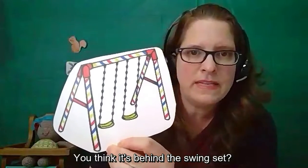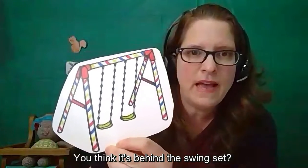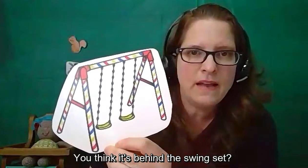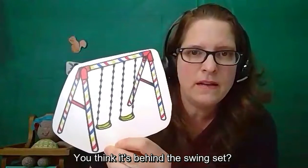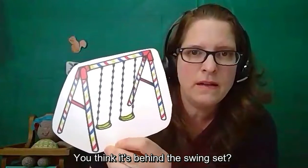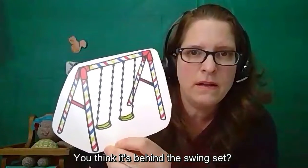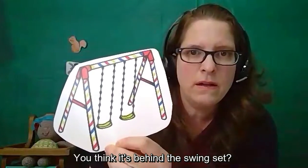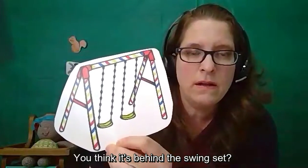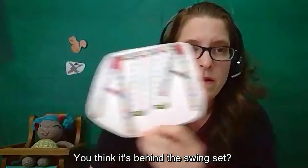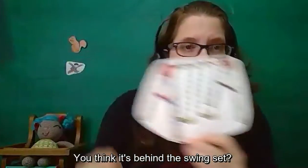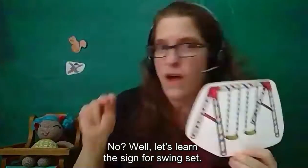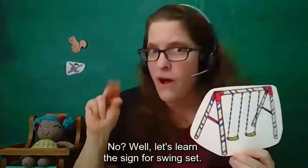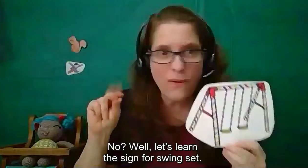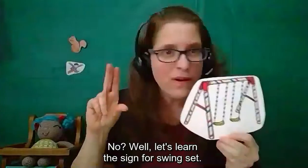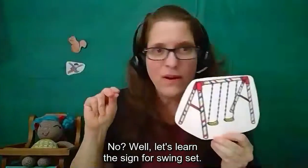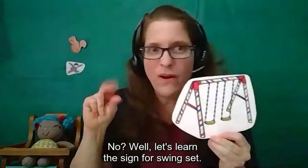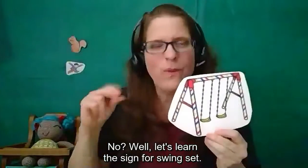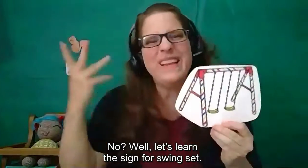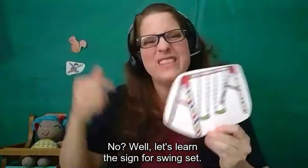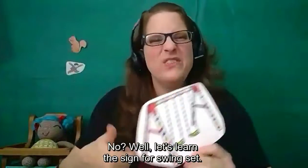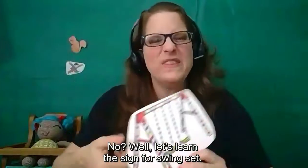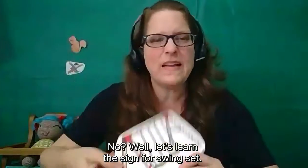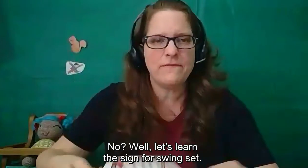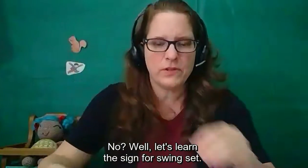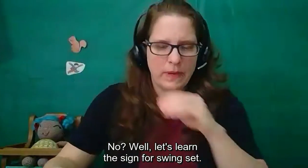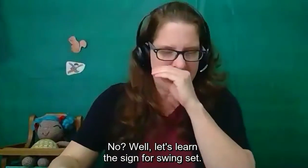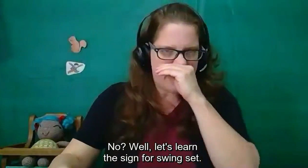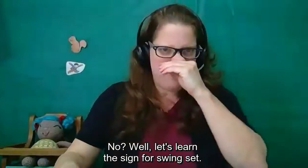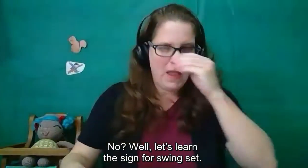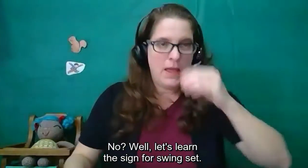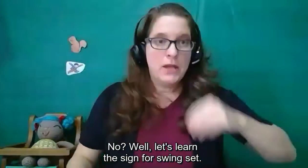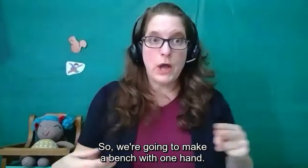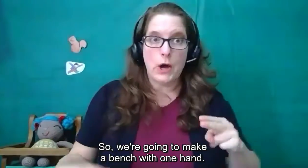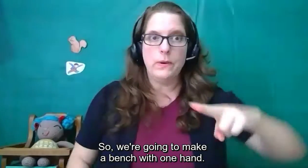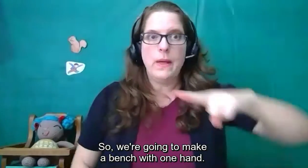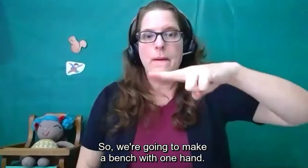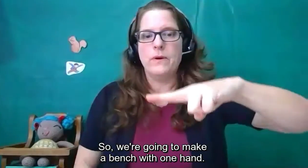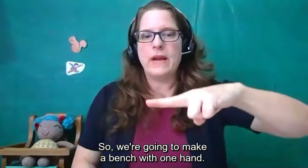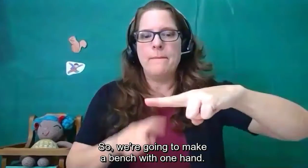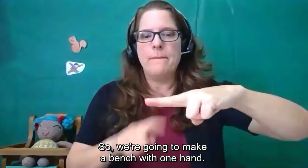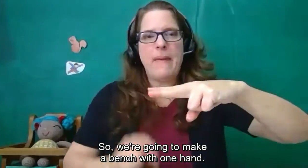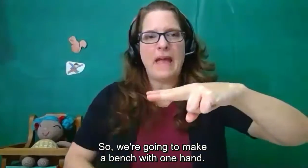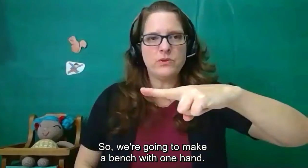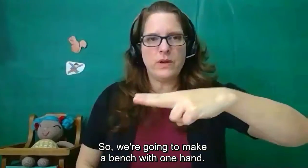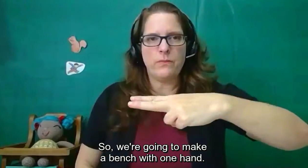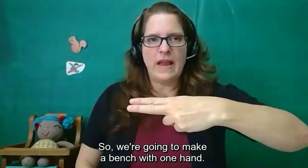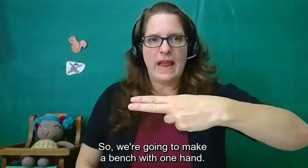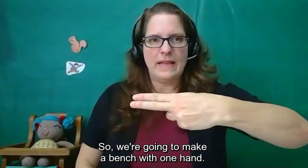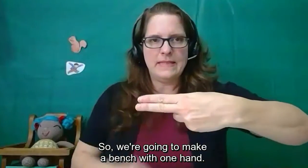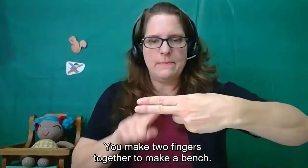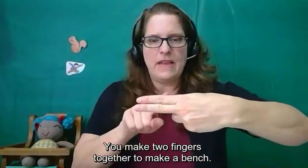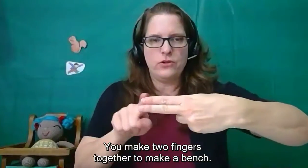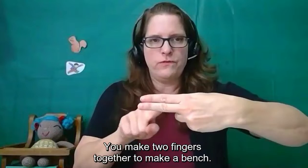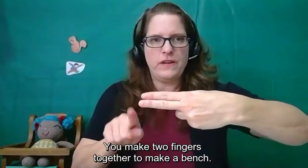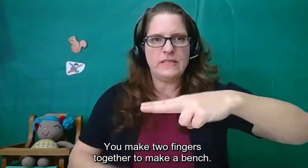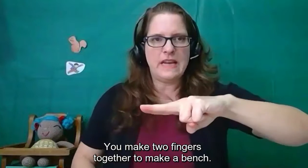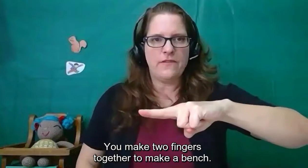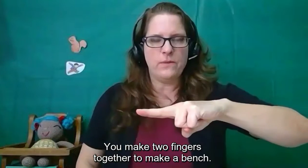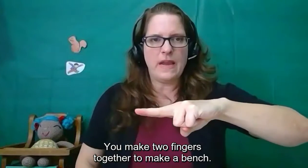set? No? Well, let's learn the sign for swing set. So we're going to make a bench with one hand. So you make two fingers together to make a